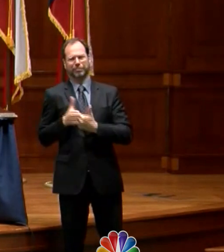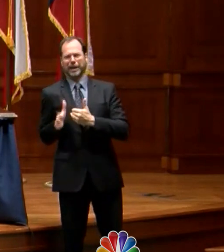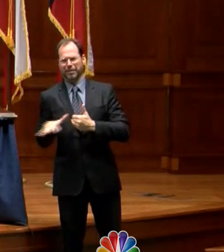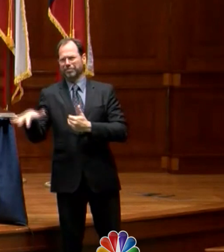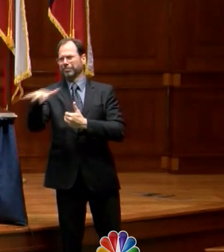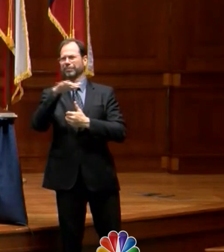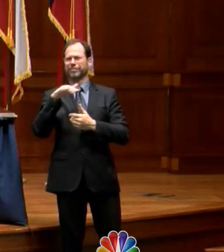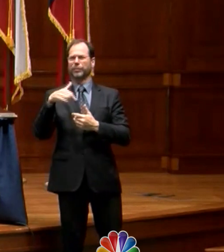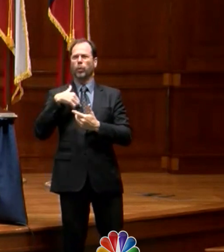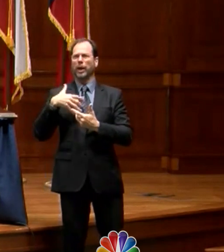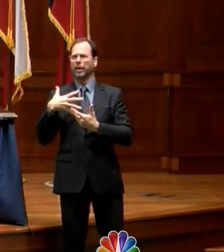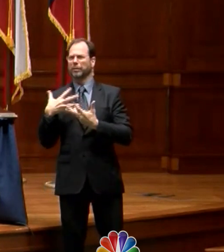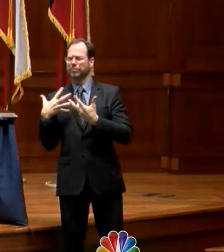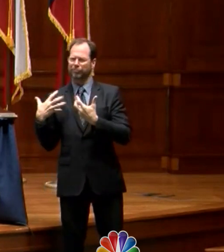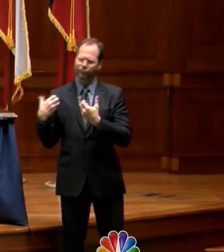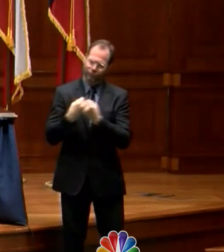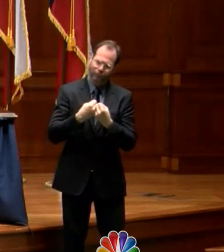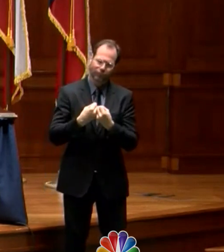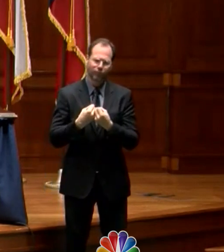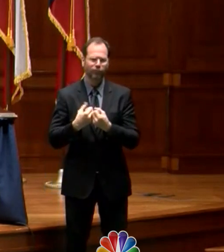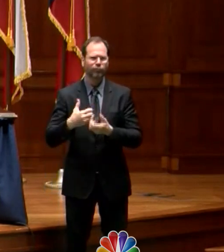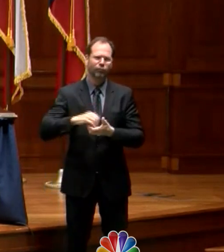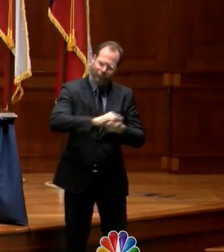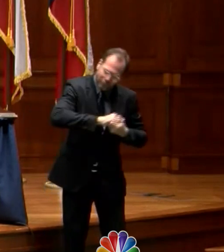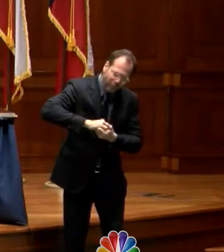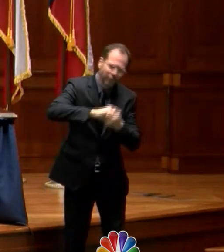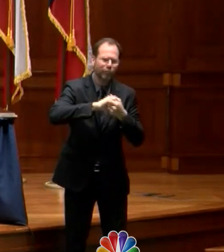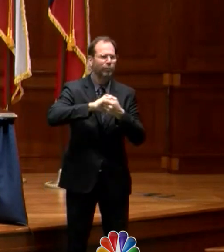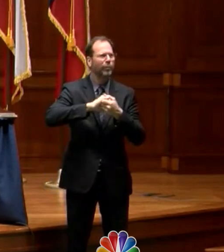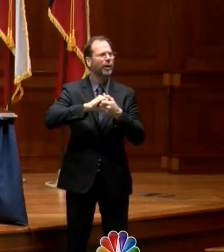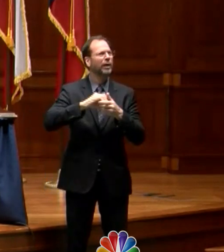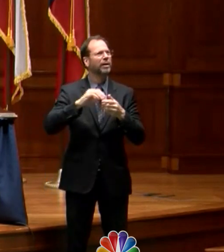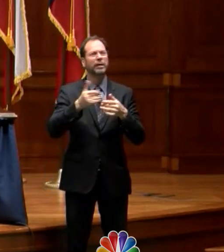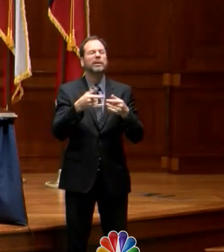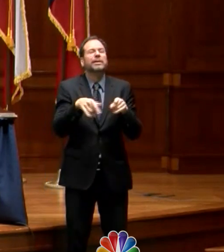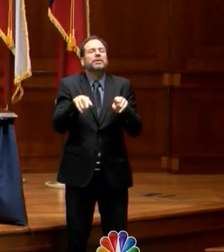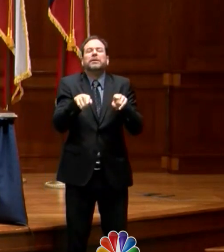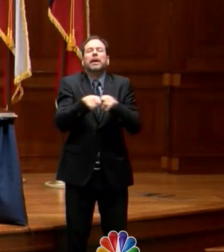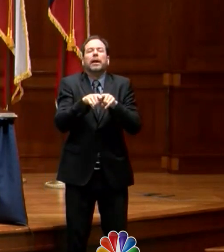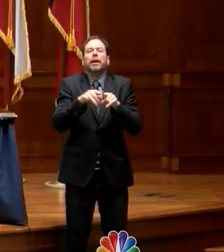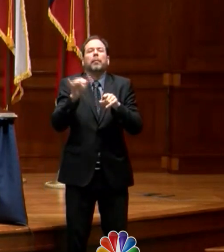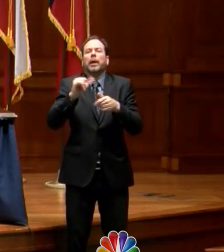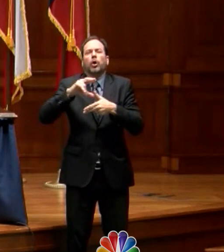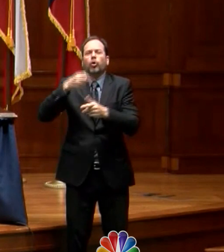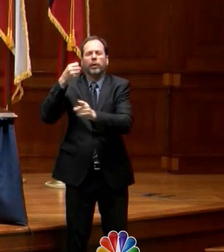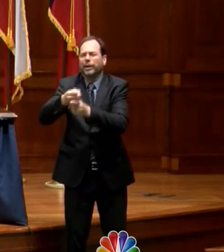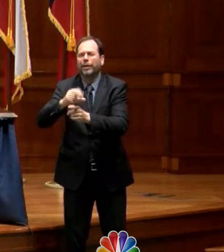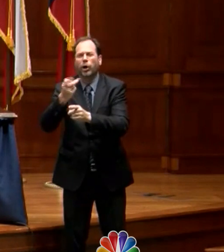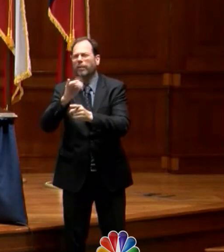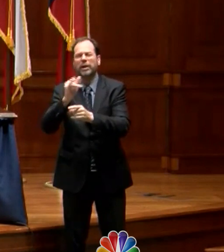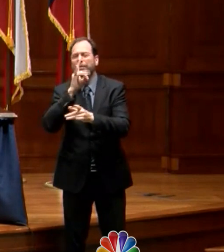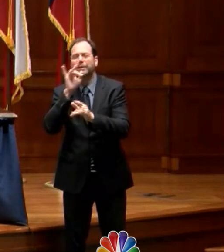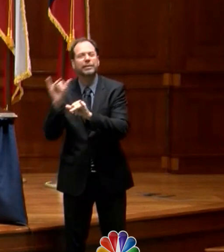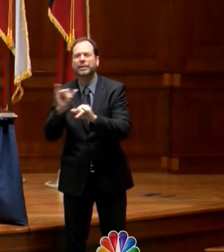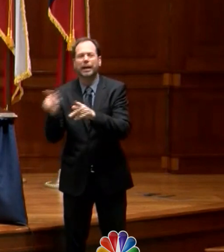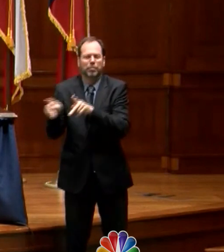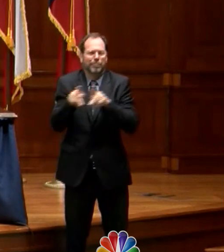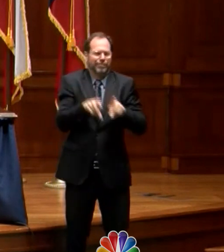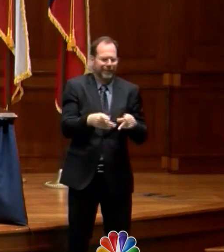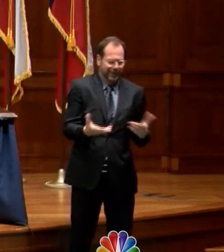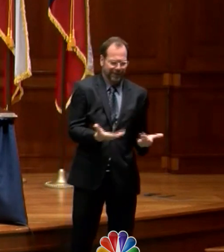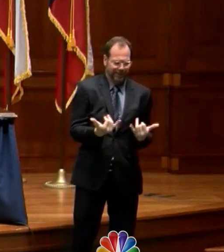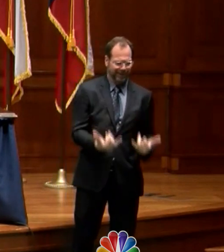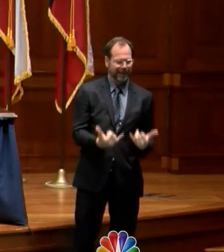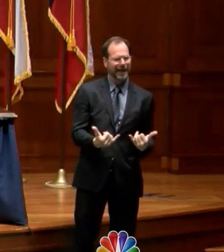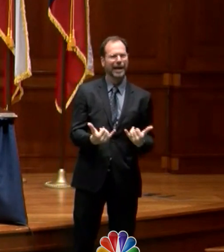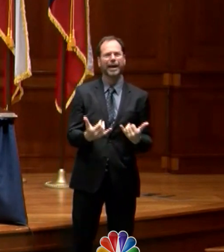come together. We respond in the very prolific way that we did in the aftermath of Hurricane Harvey. We're going to do the exact same thing as it